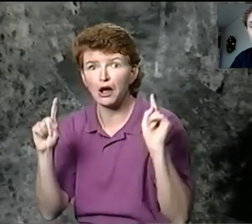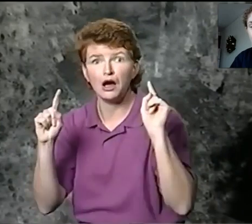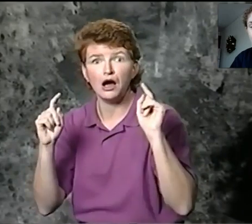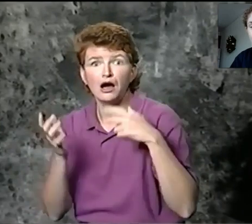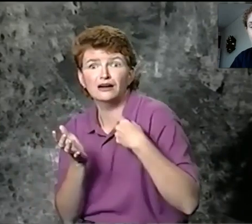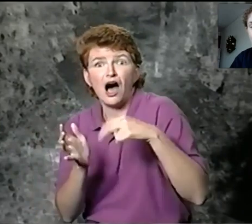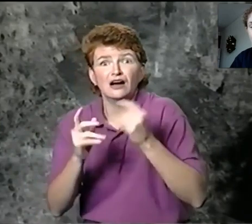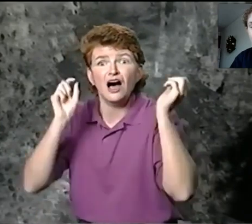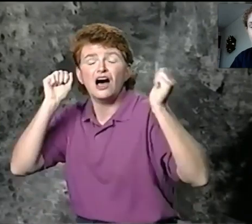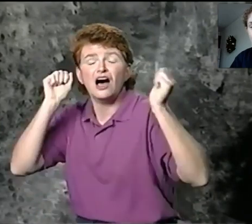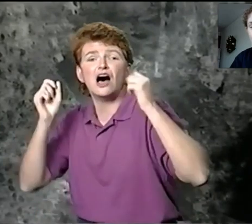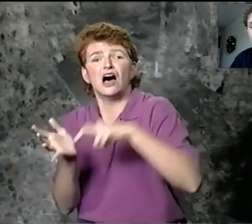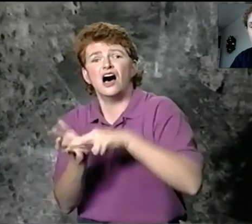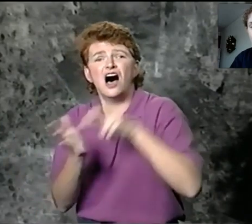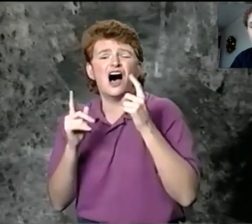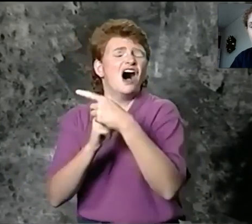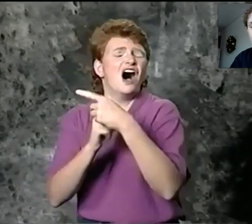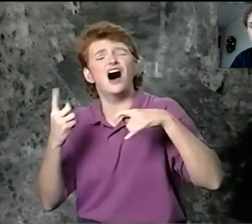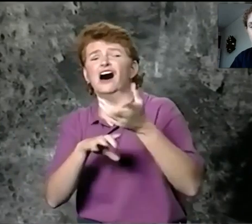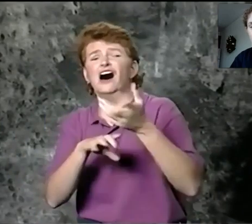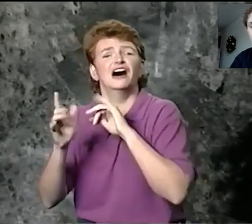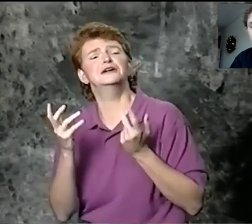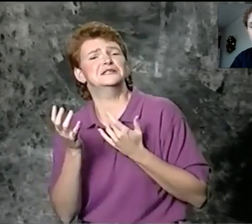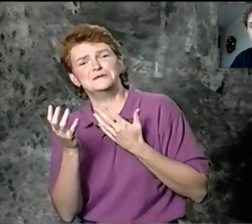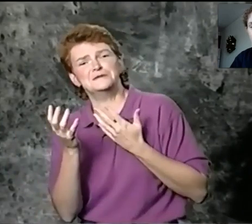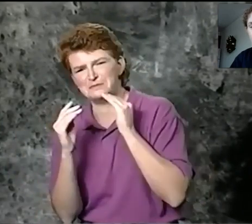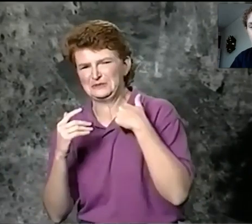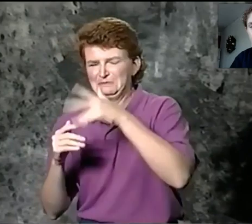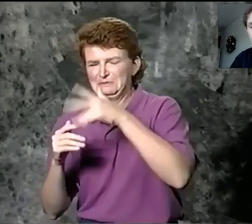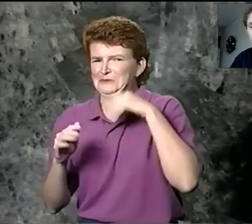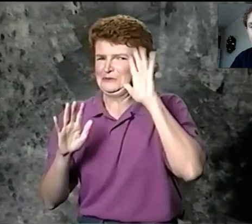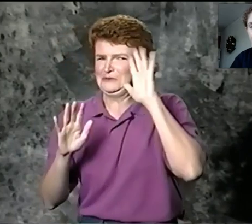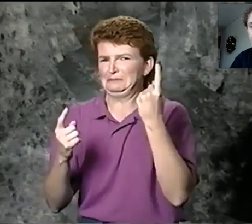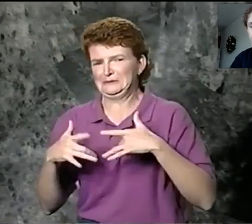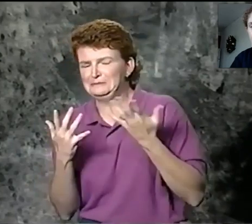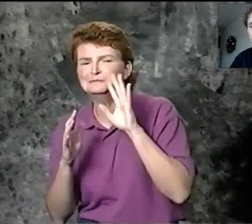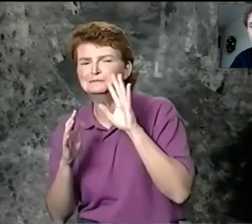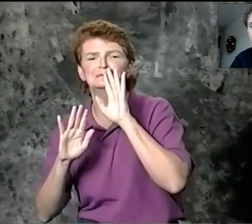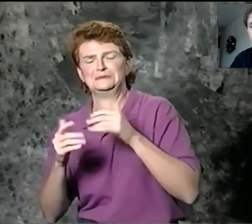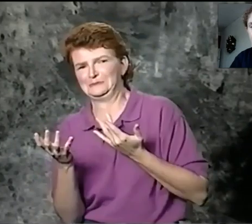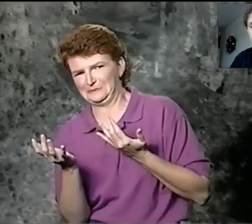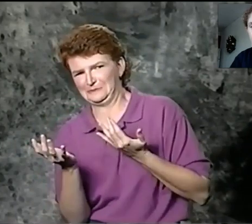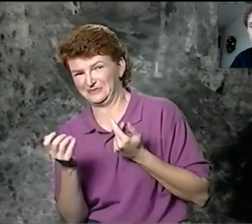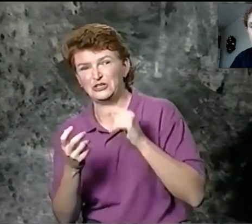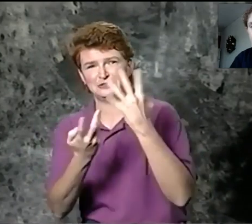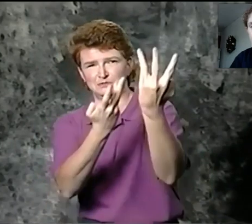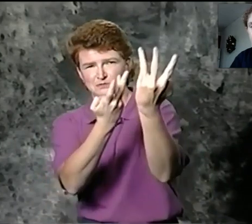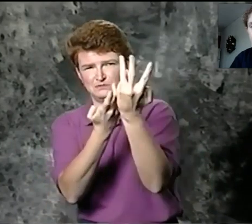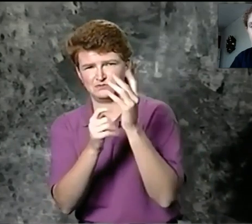dropped. Finally, we can dance, we can jump, we play around. But I didn't